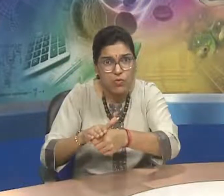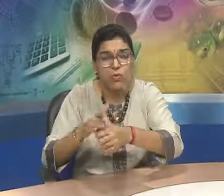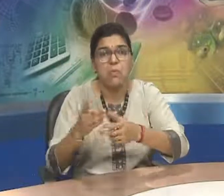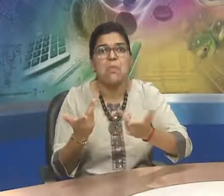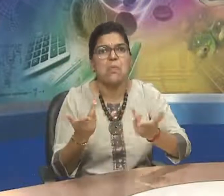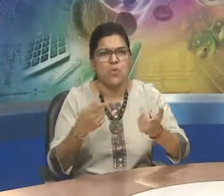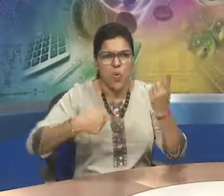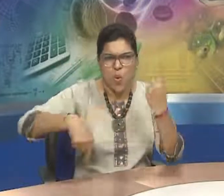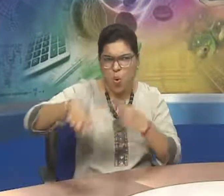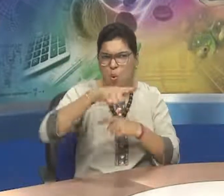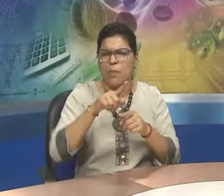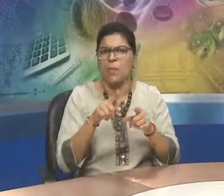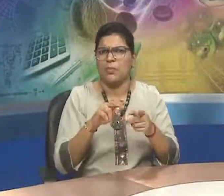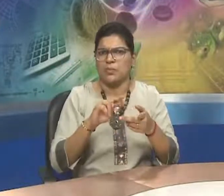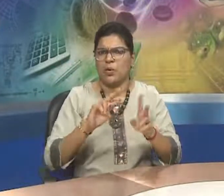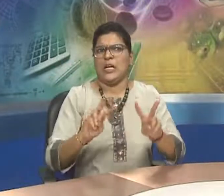not acceptable.